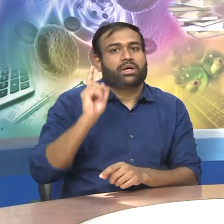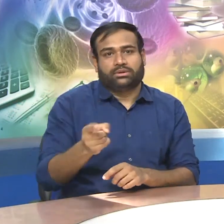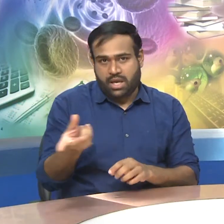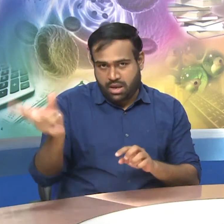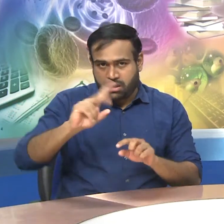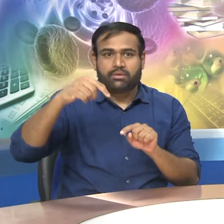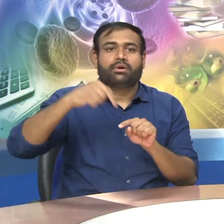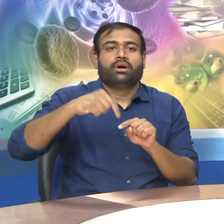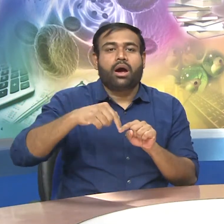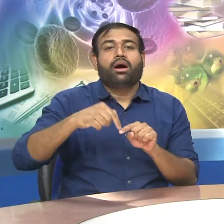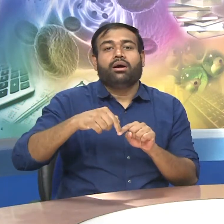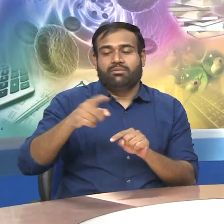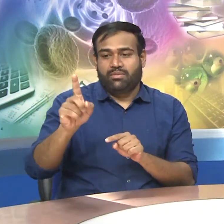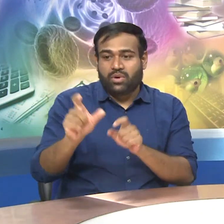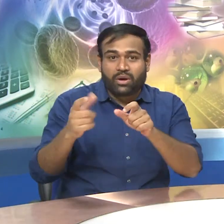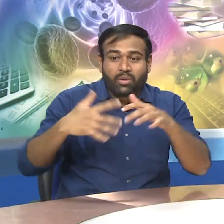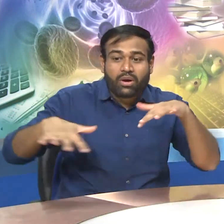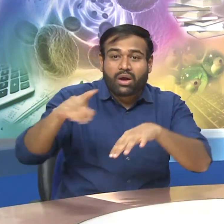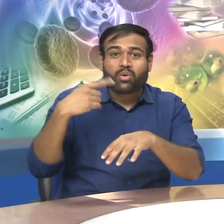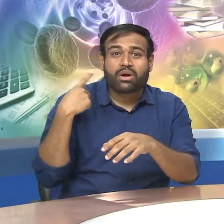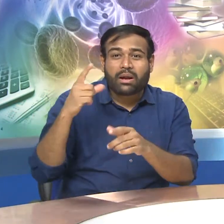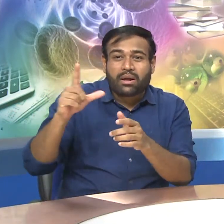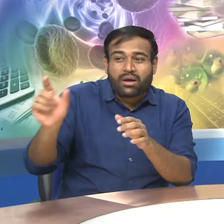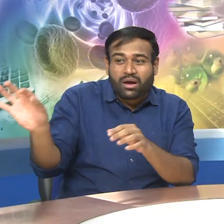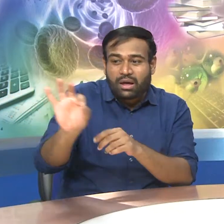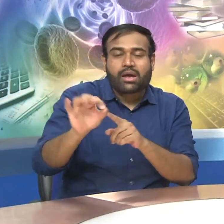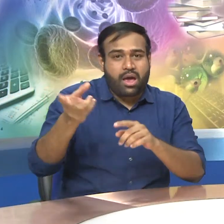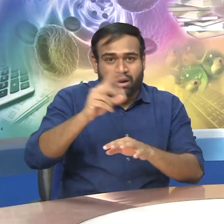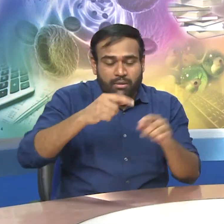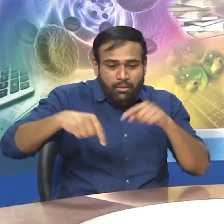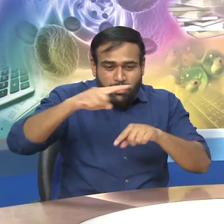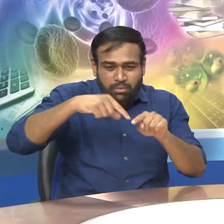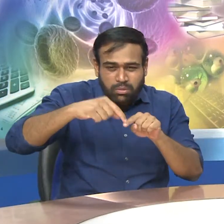vacancy caused by death or resignation of a member.